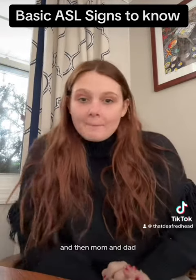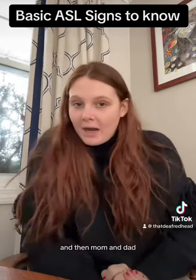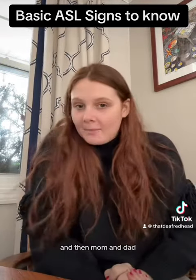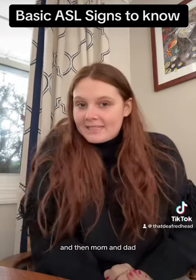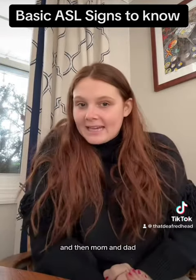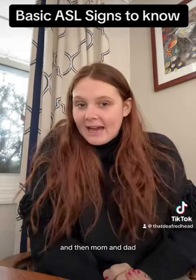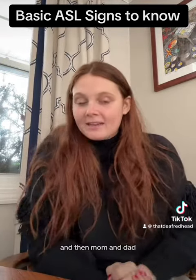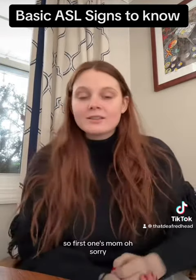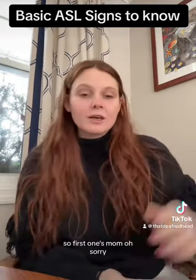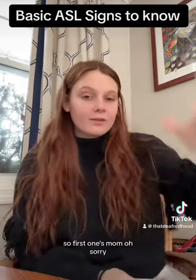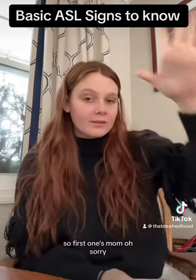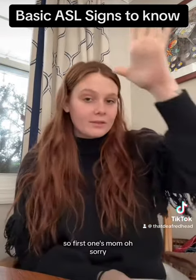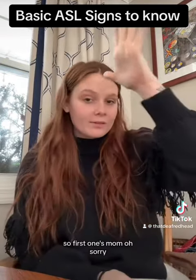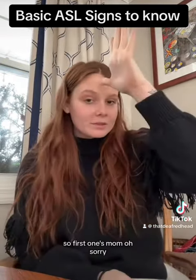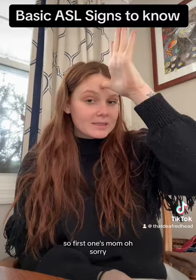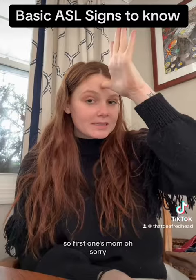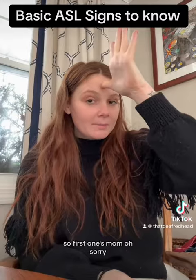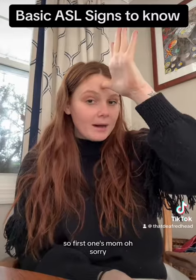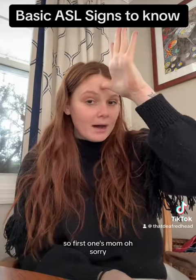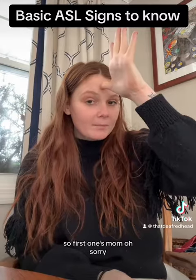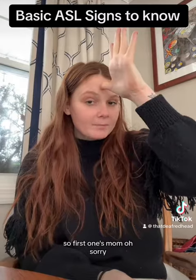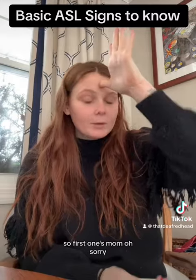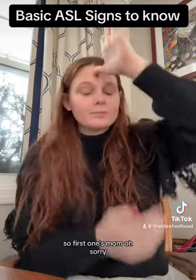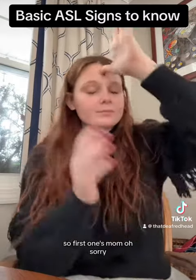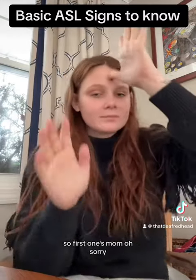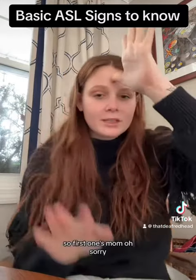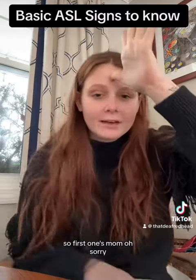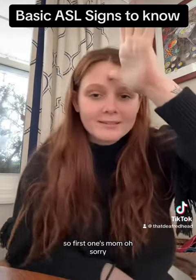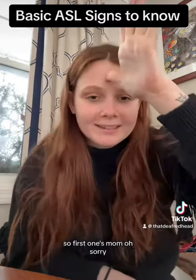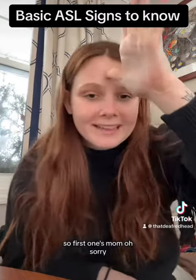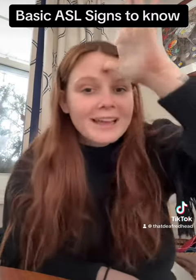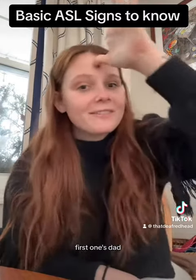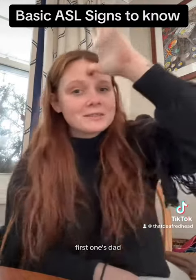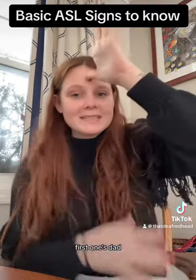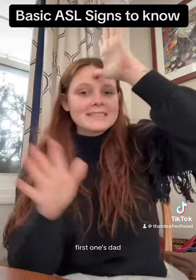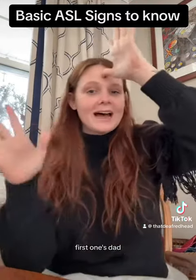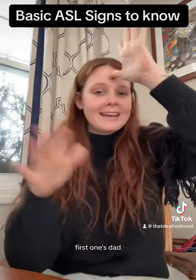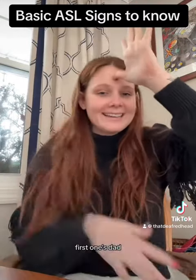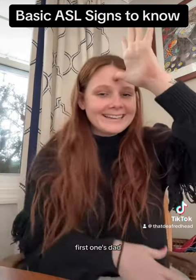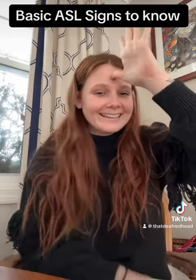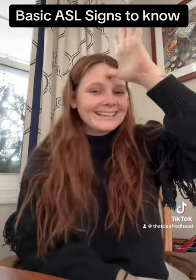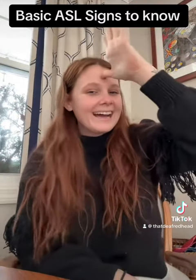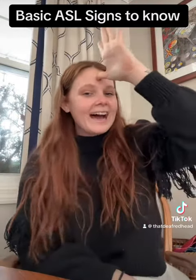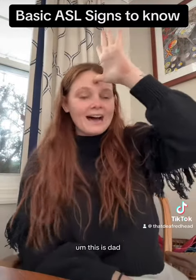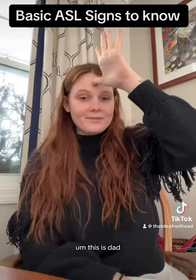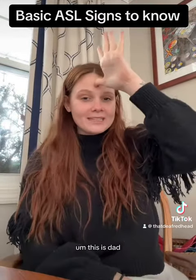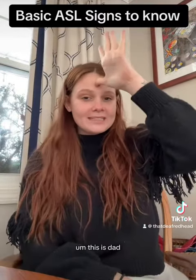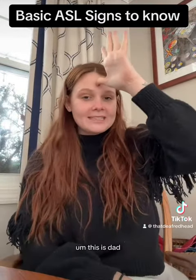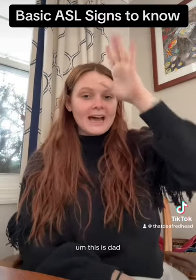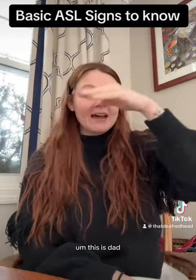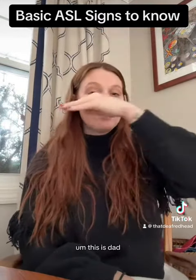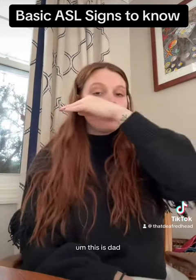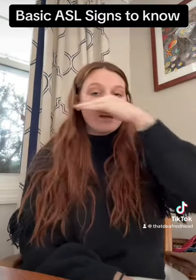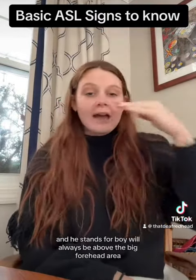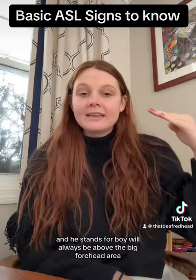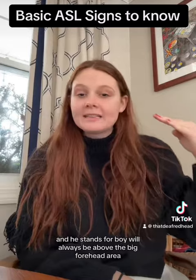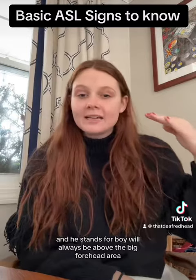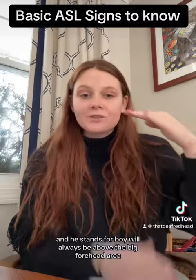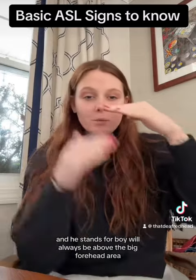mom and dad. So first one's mom. Oh, sorry. First one's dad. This is dad. Any signs for boy